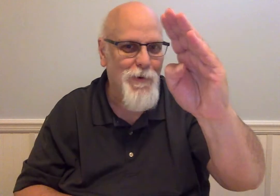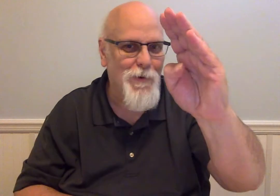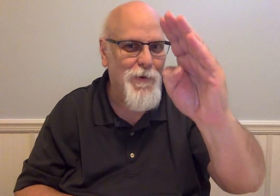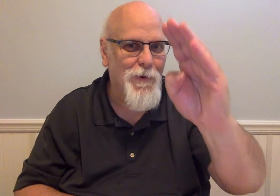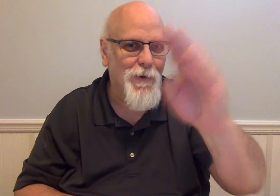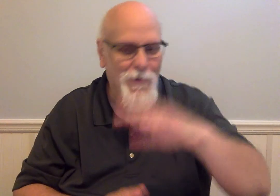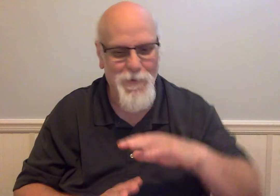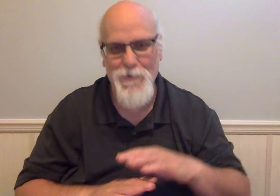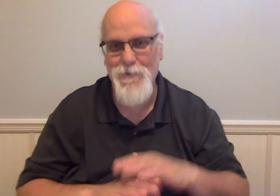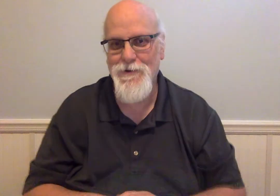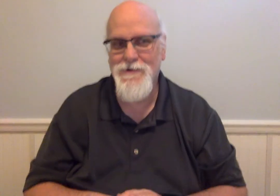Hello, hello.